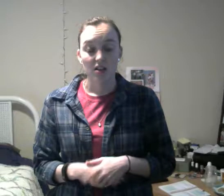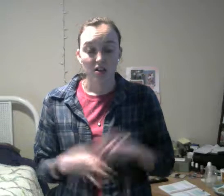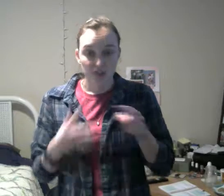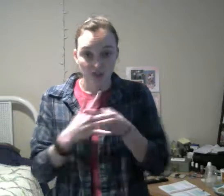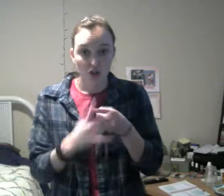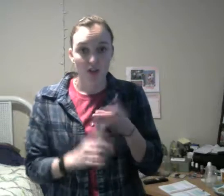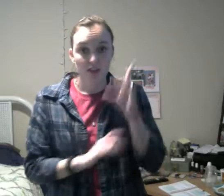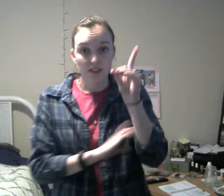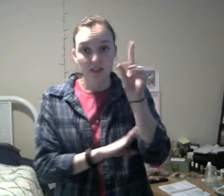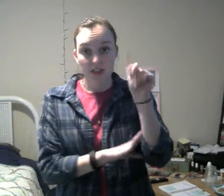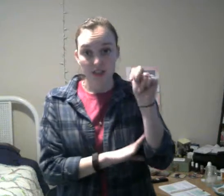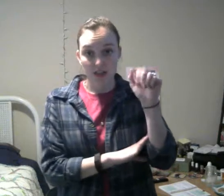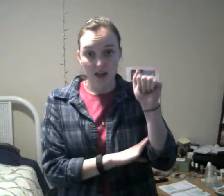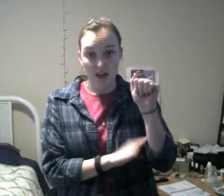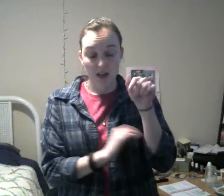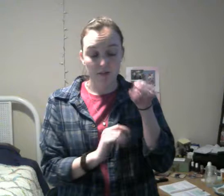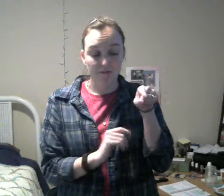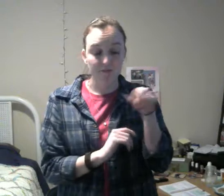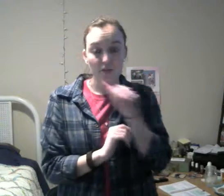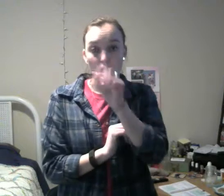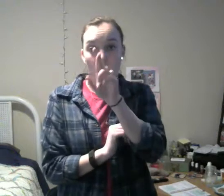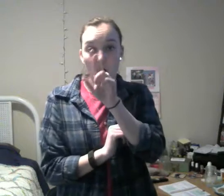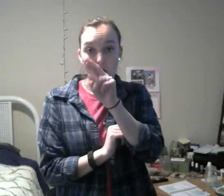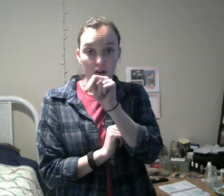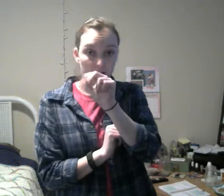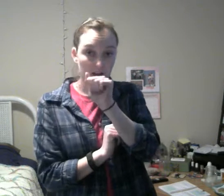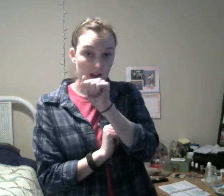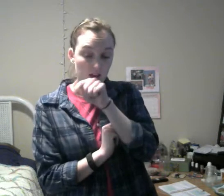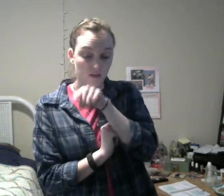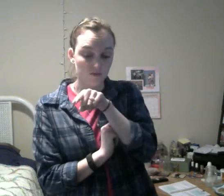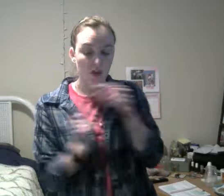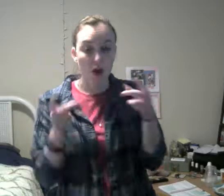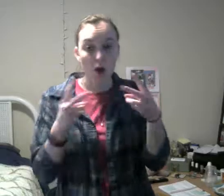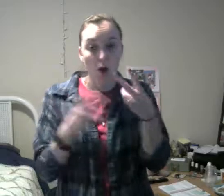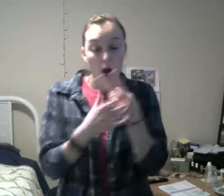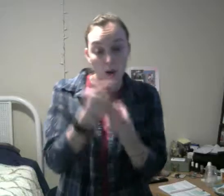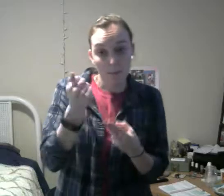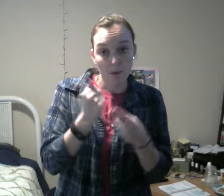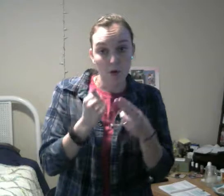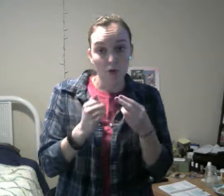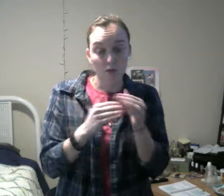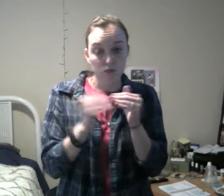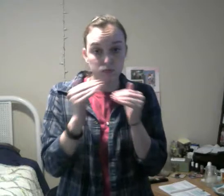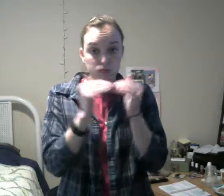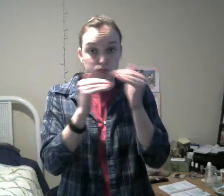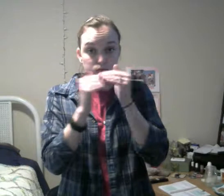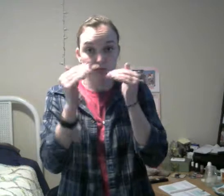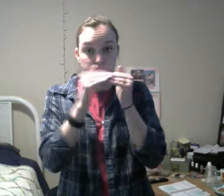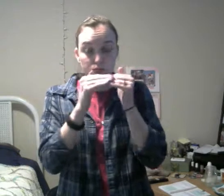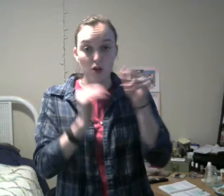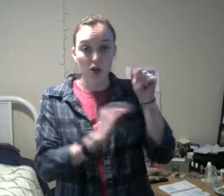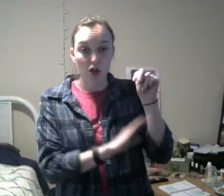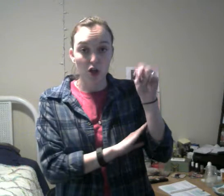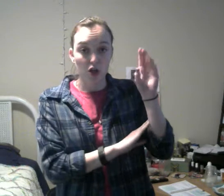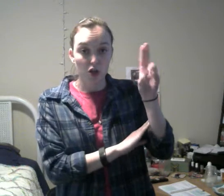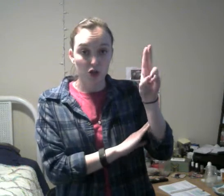and RNA. Both of them are nucleic acids, and the building blocks of nucleic acids are going to be nucleotides. And so if we were to draw